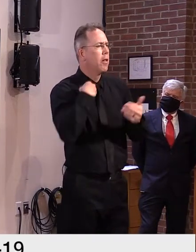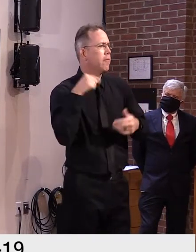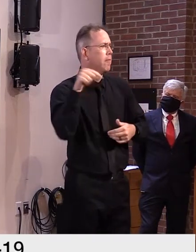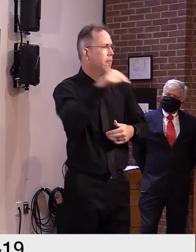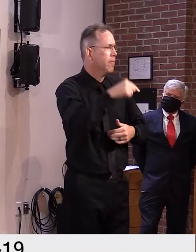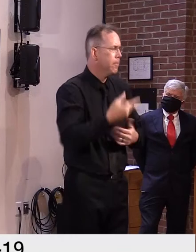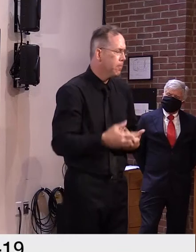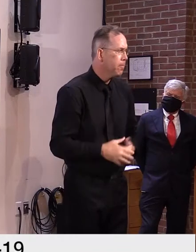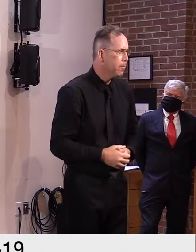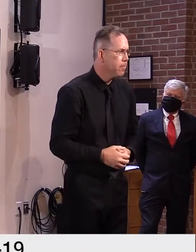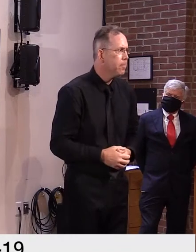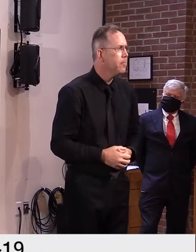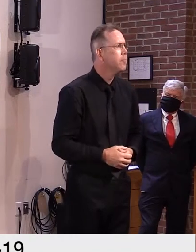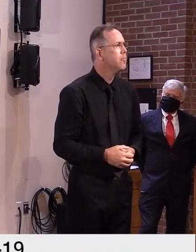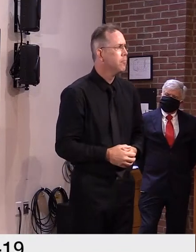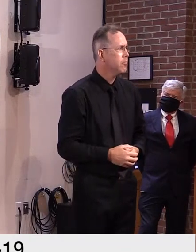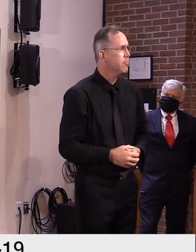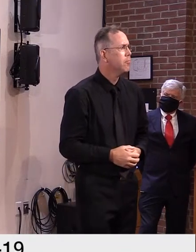Is that